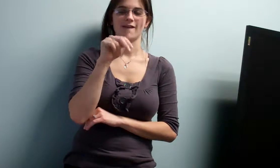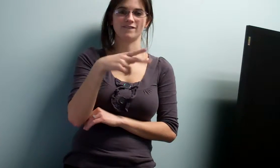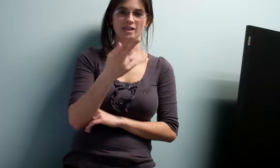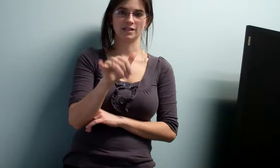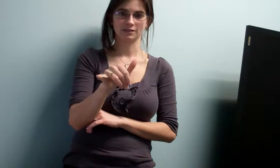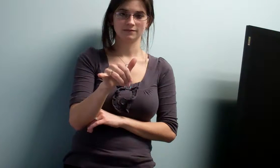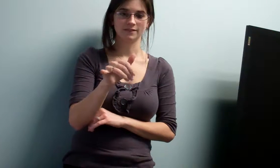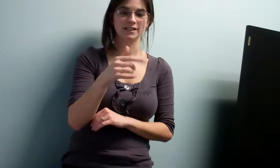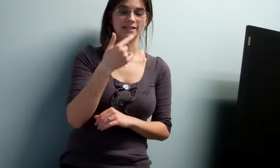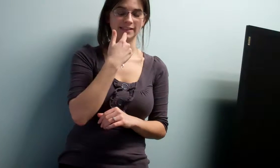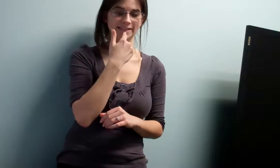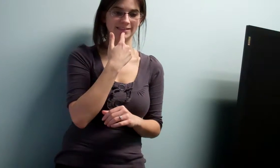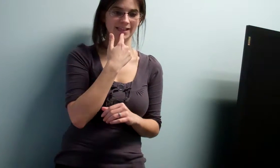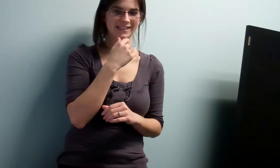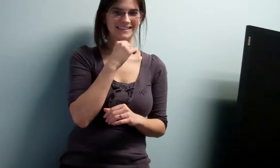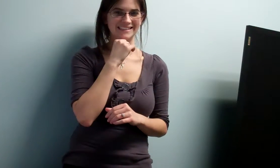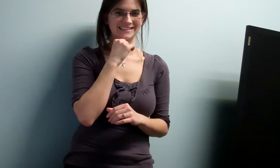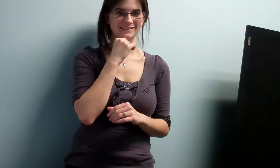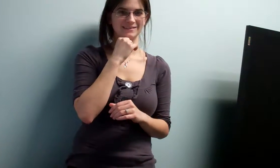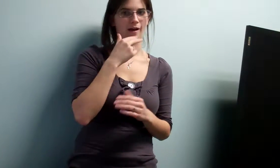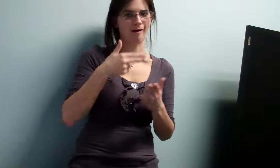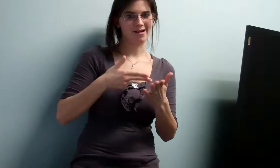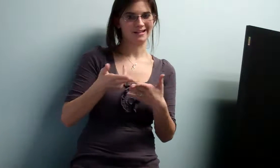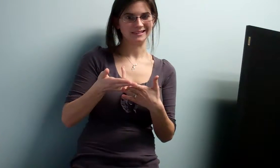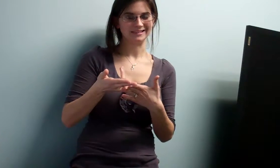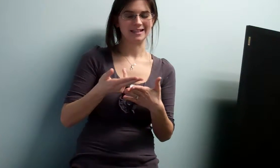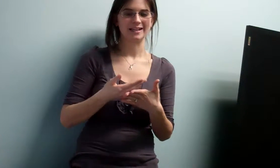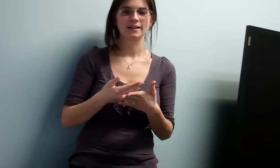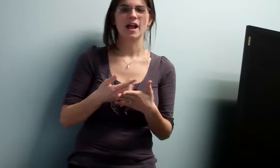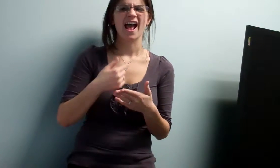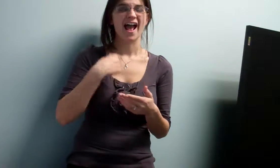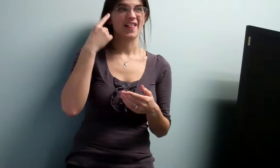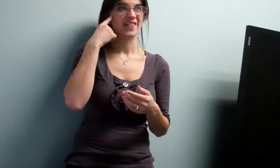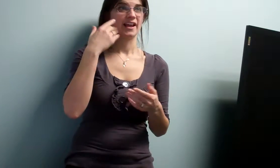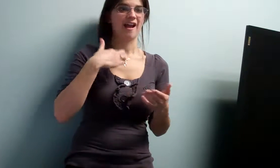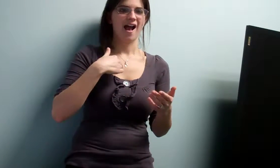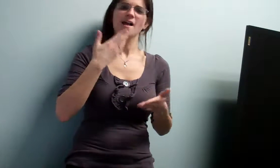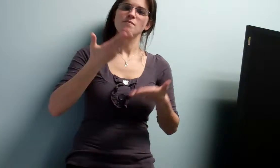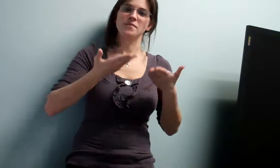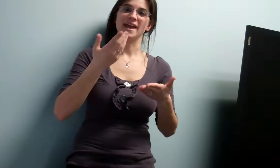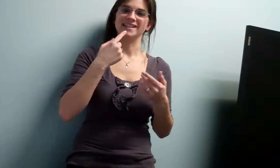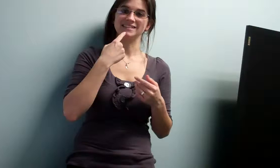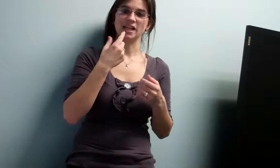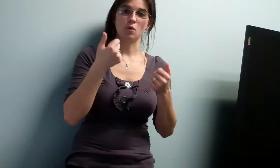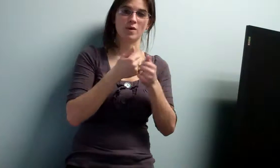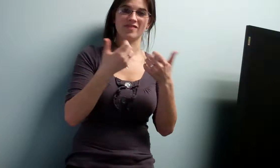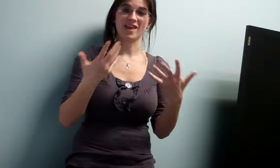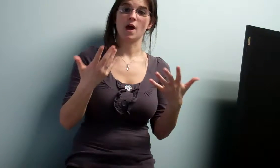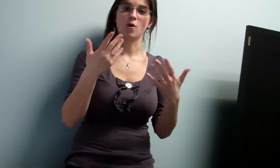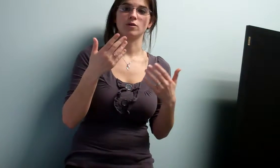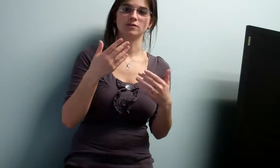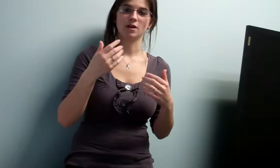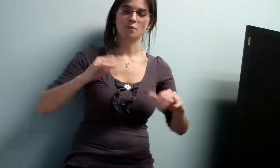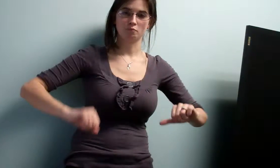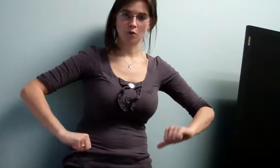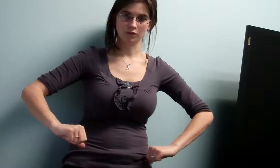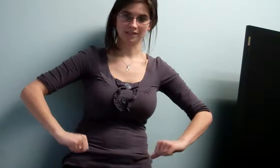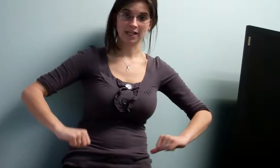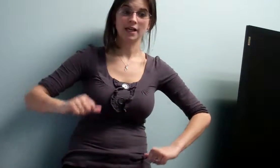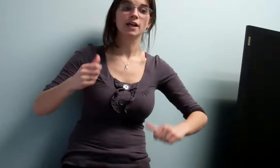immodestly, he said, "I think I might say without boasting that in the period from 1910 to 1930, I